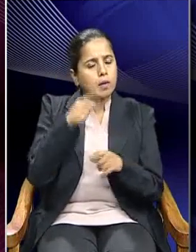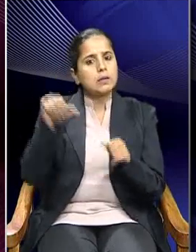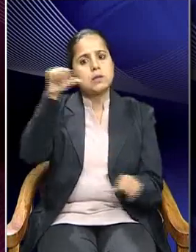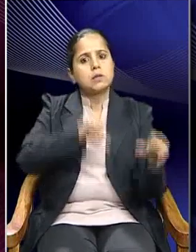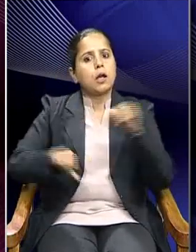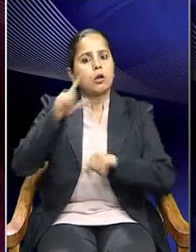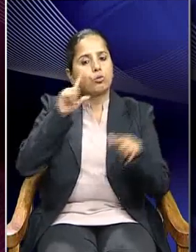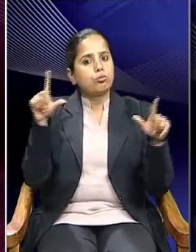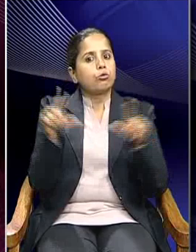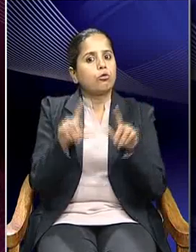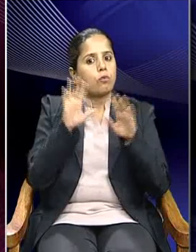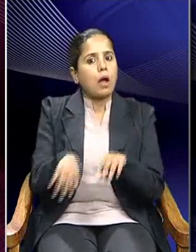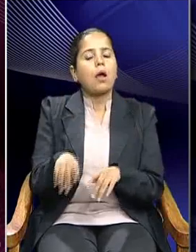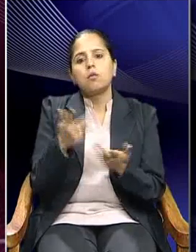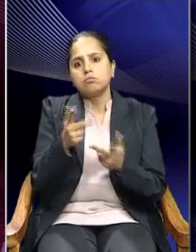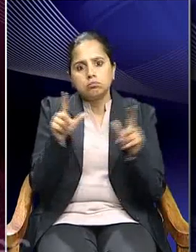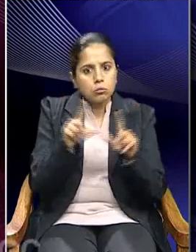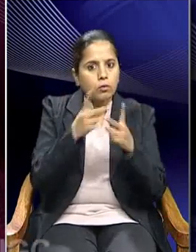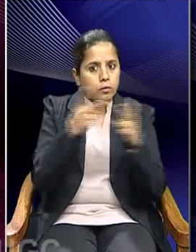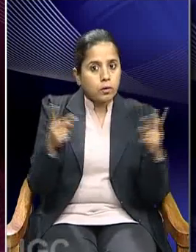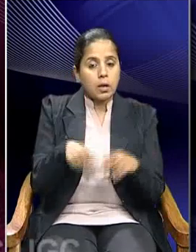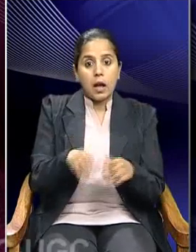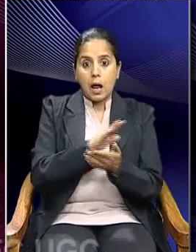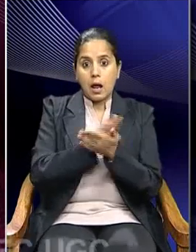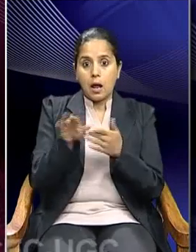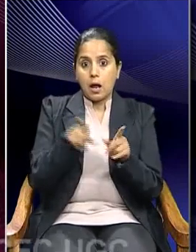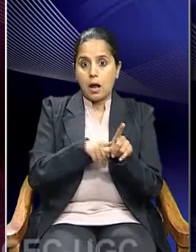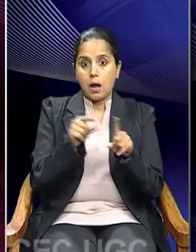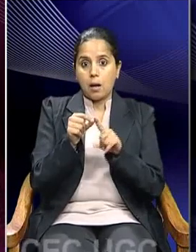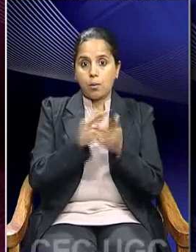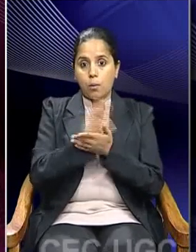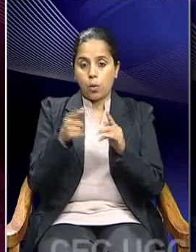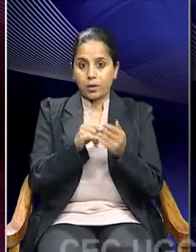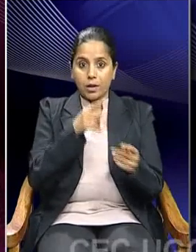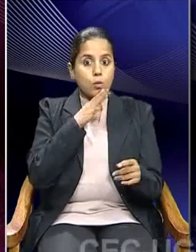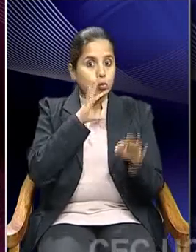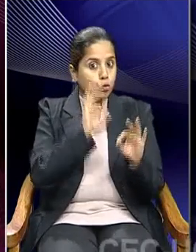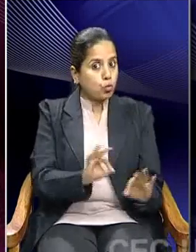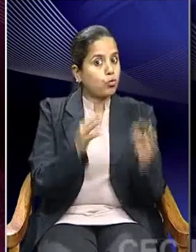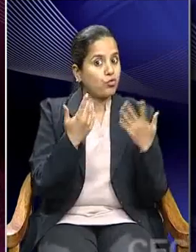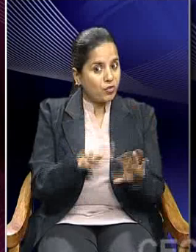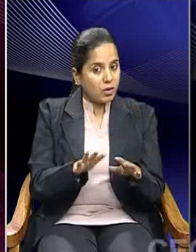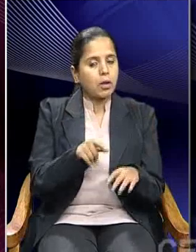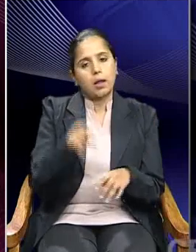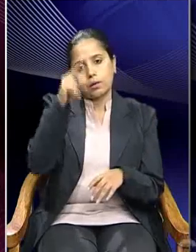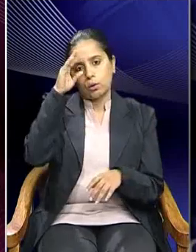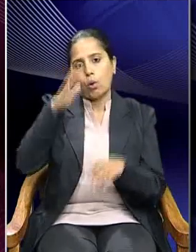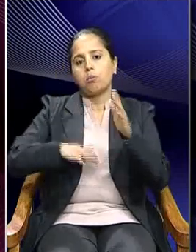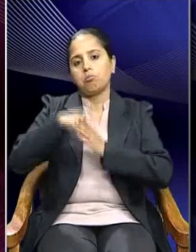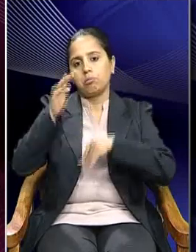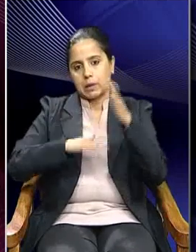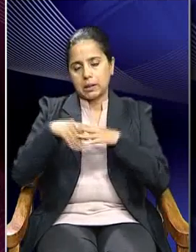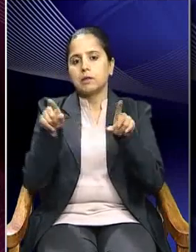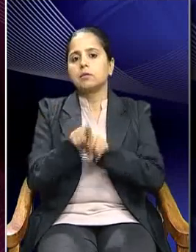scientifically proven with evidence. So, when the hypothesis is proved true, it leads to theory building.